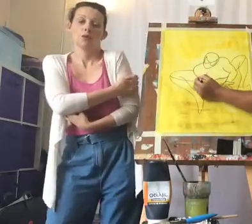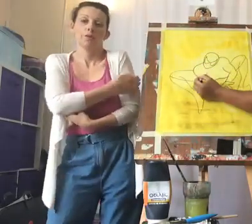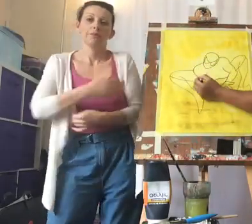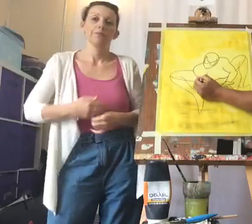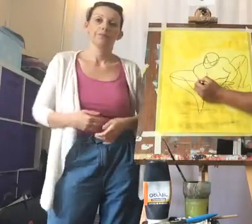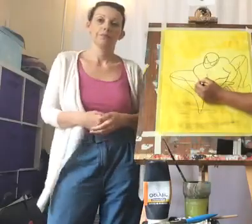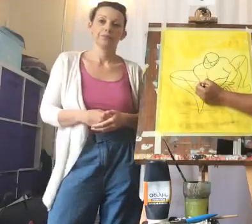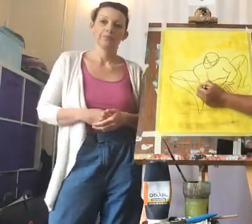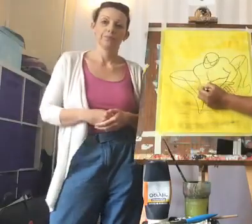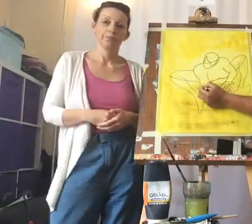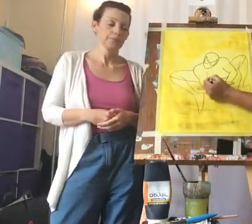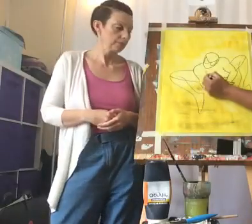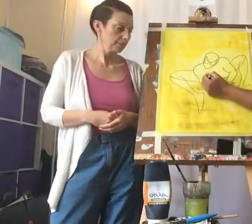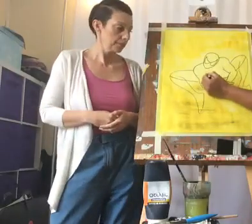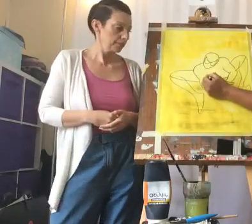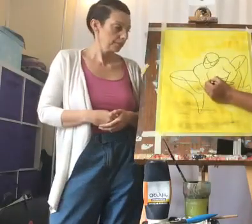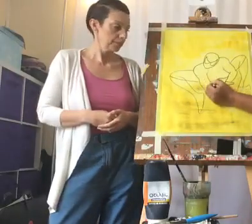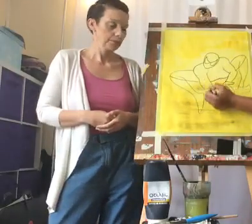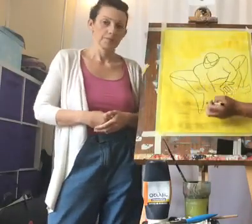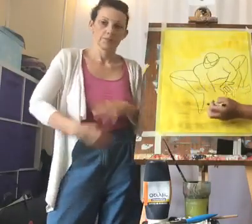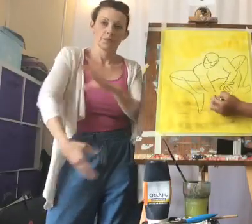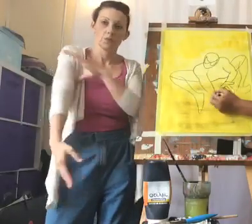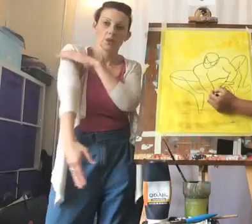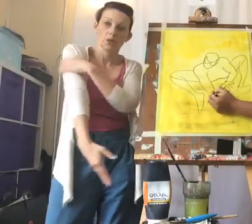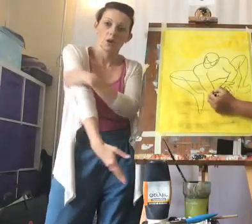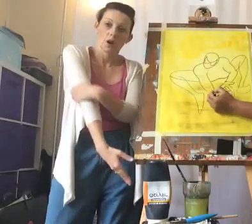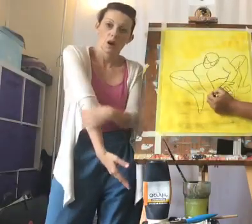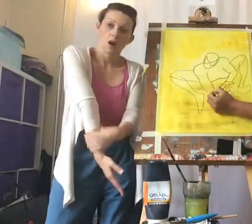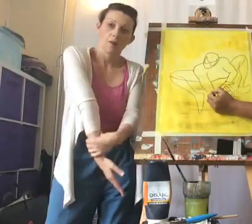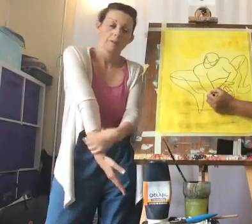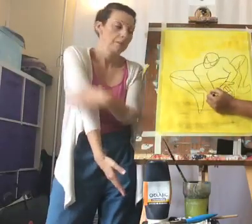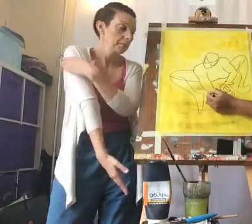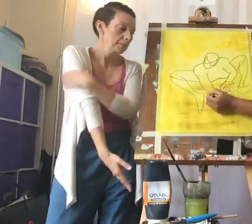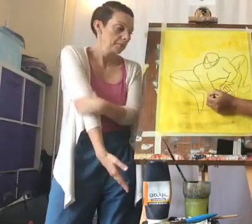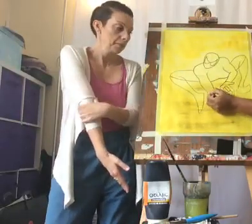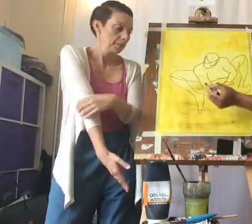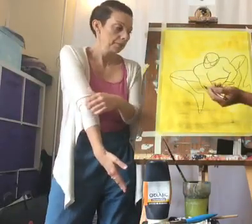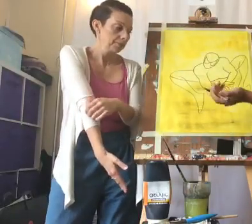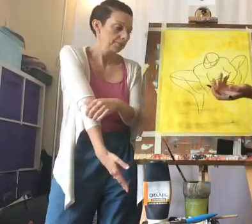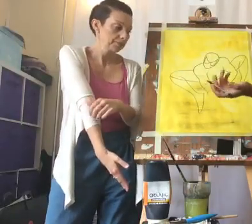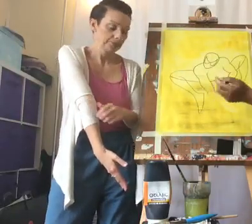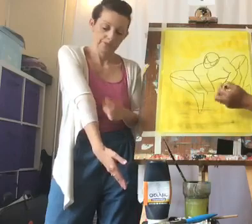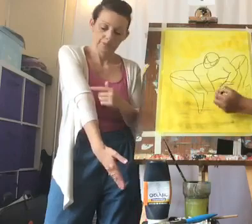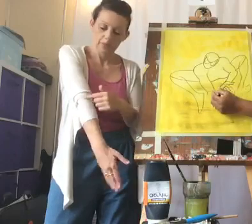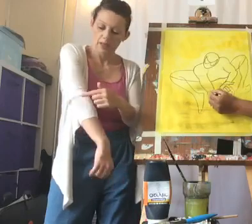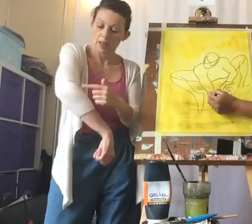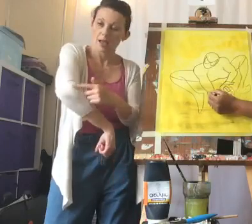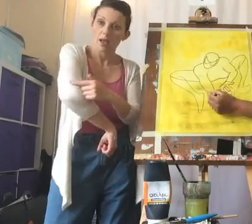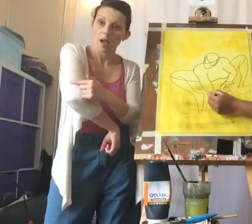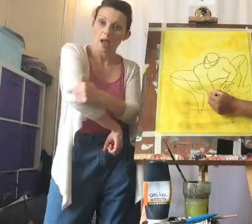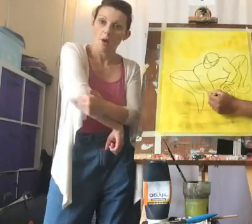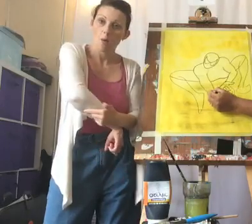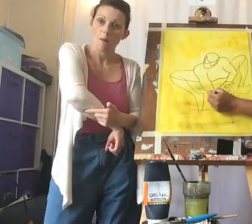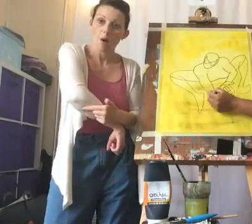then you've got like a thick sausage there in between, and then you've got, there's an elbow,